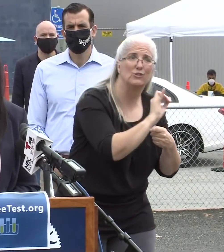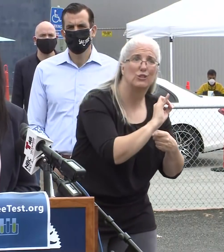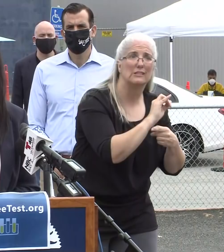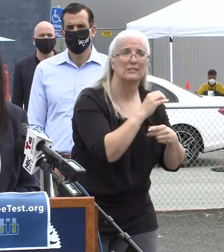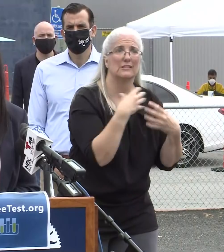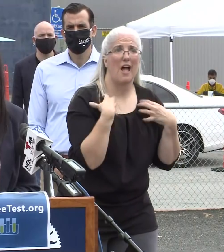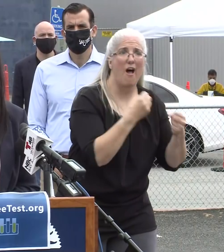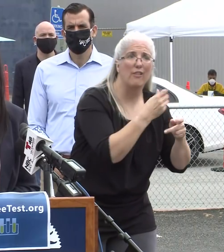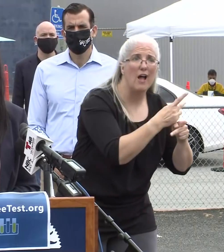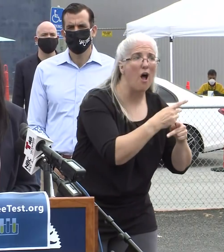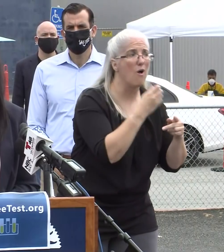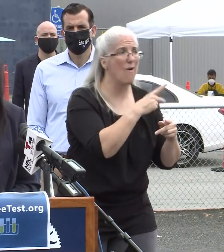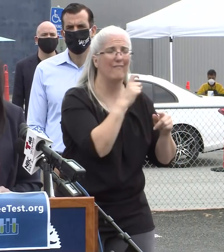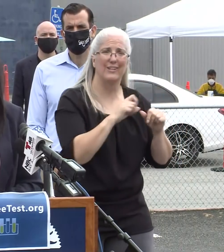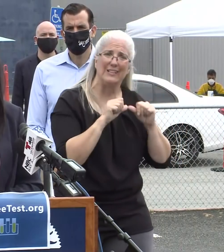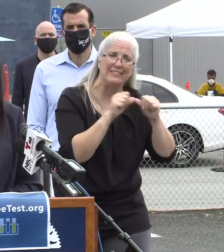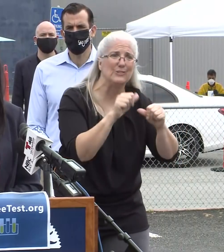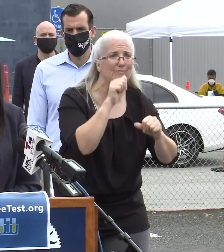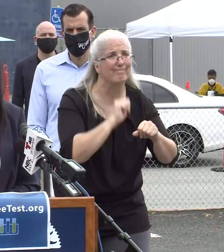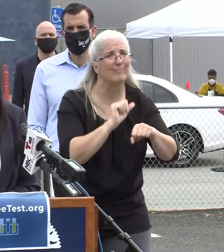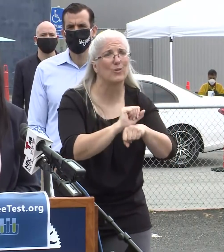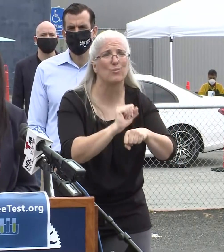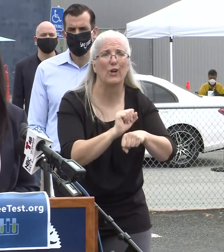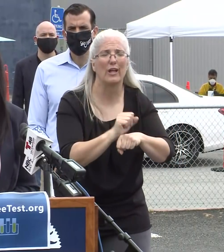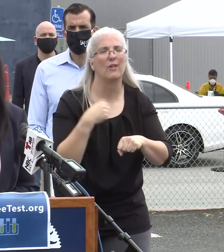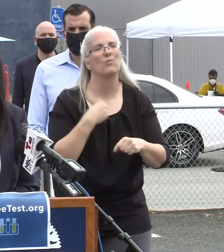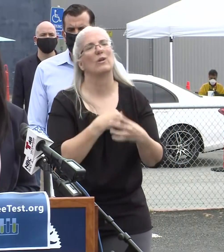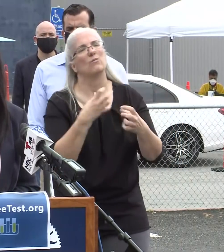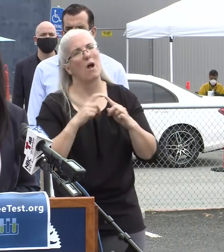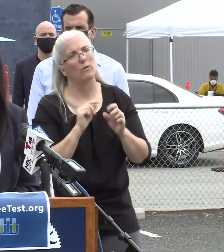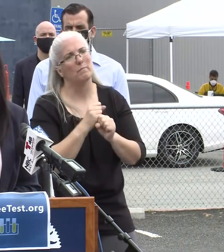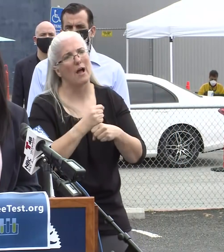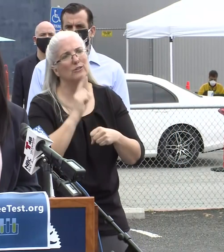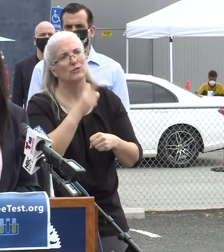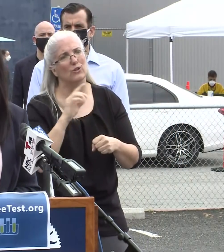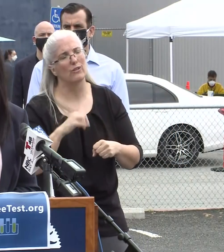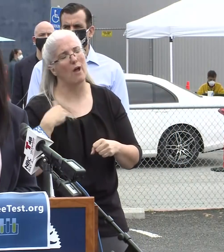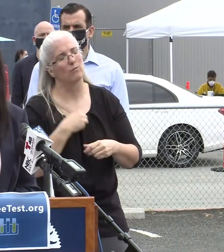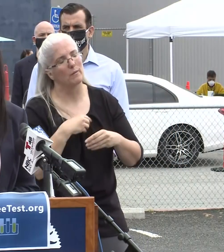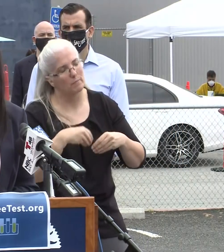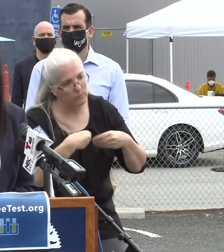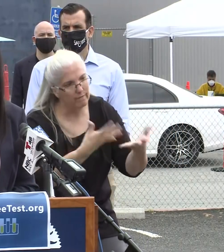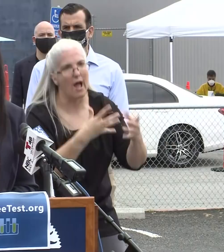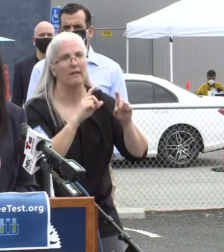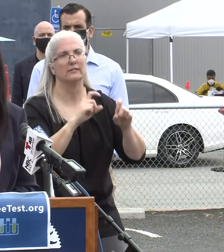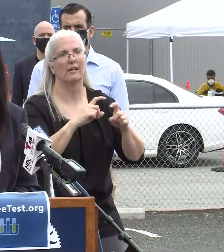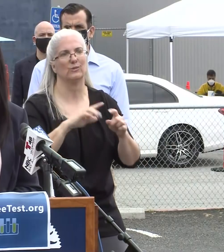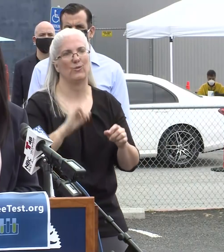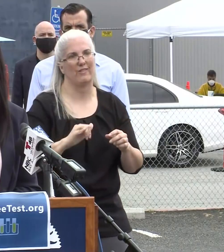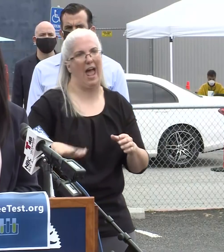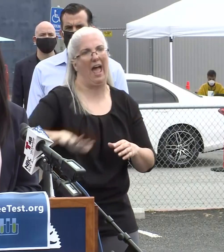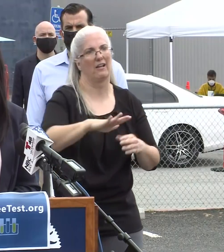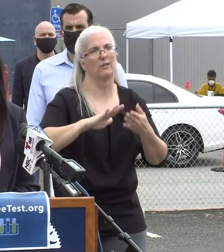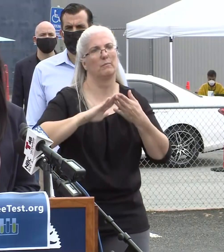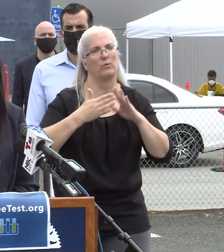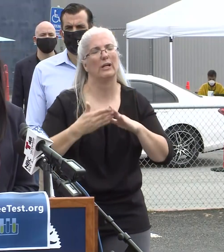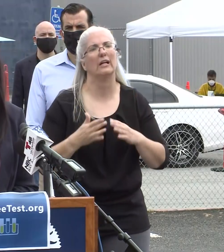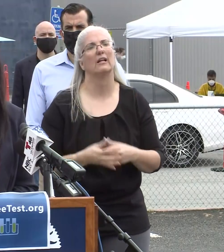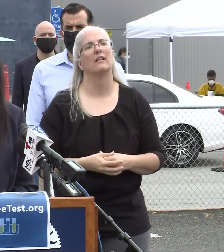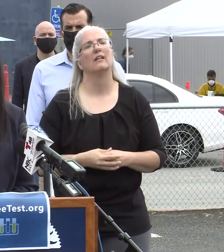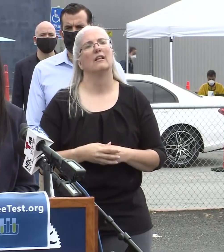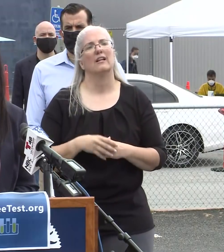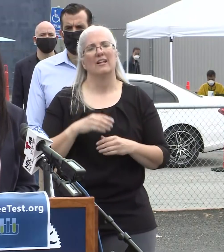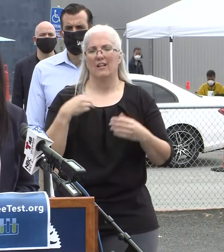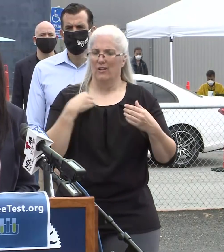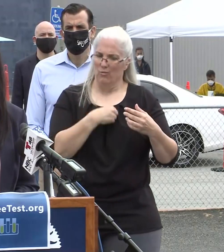conditions, and we have to make sure that we make testing accessible every which way, breaking down barriers, making sure that